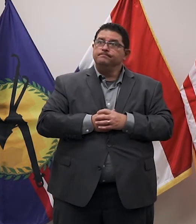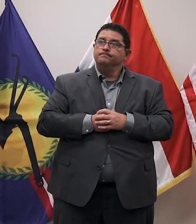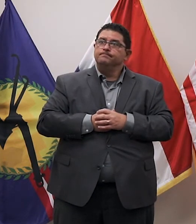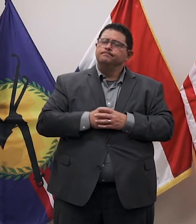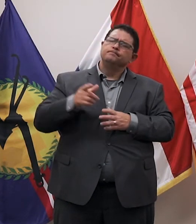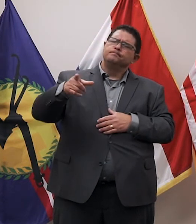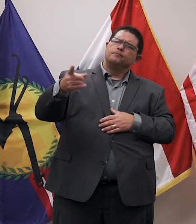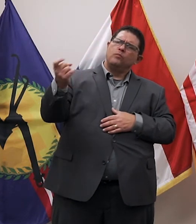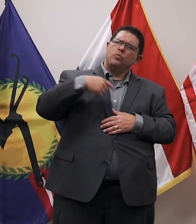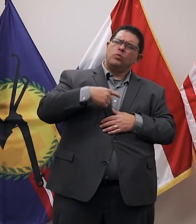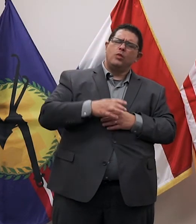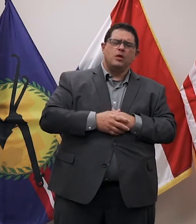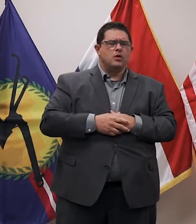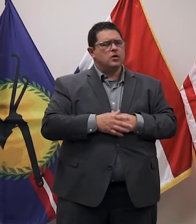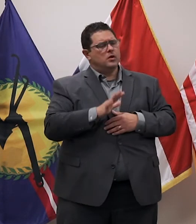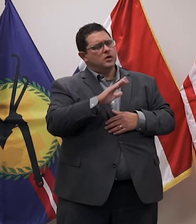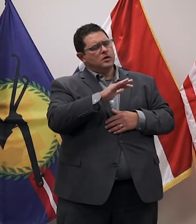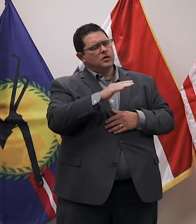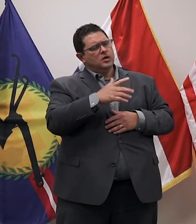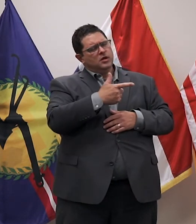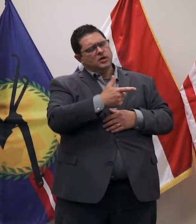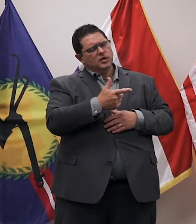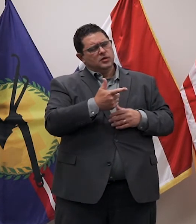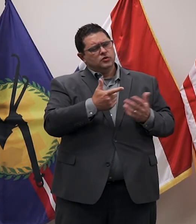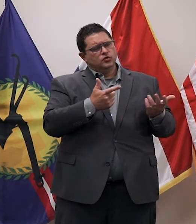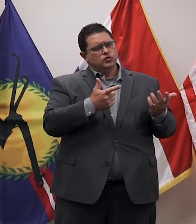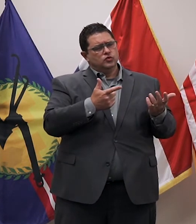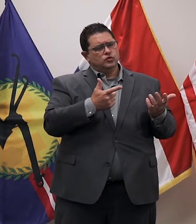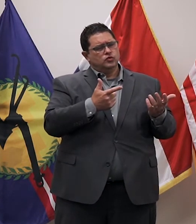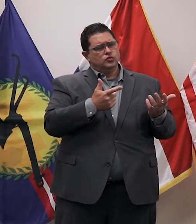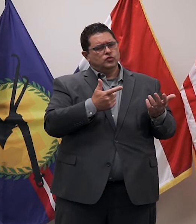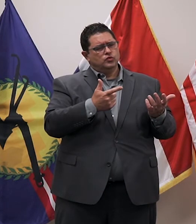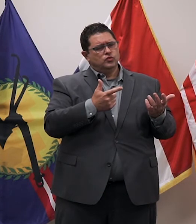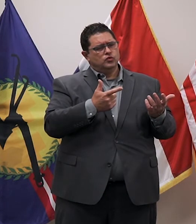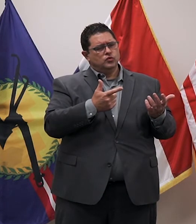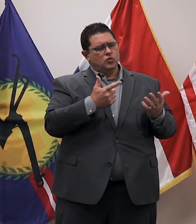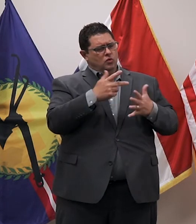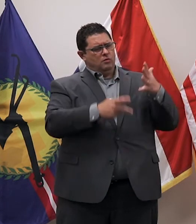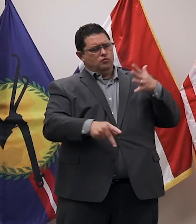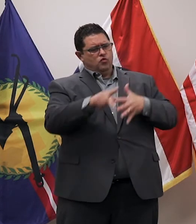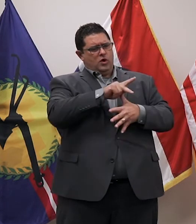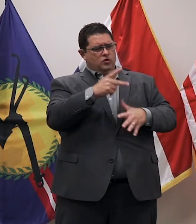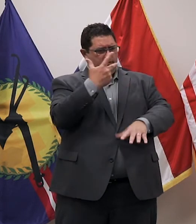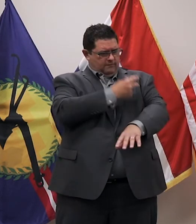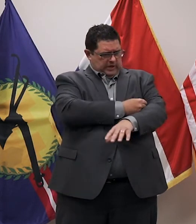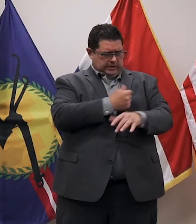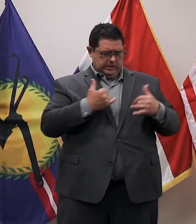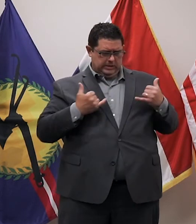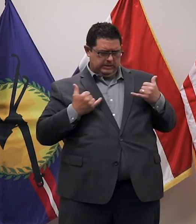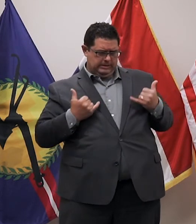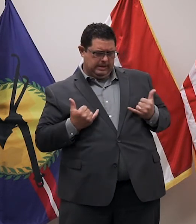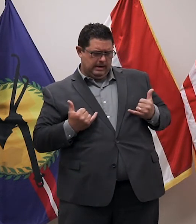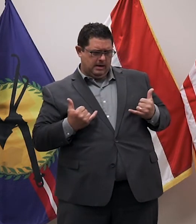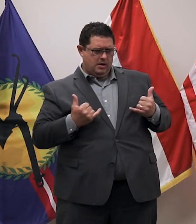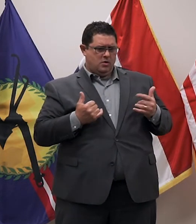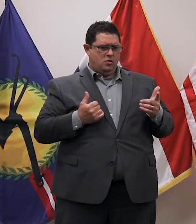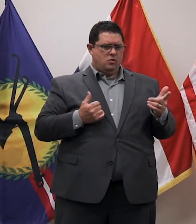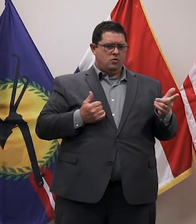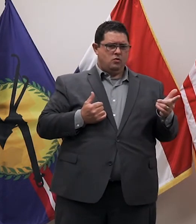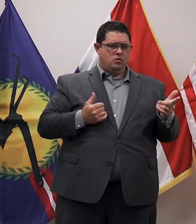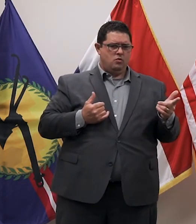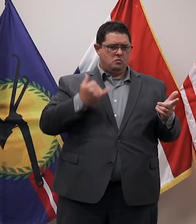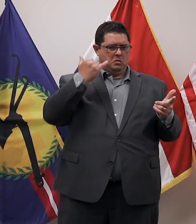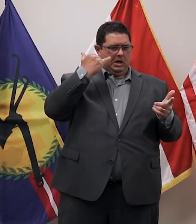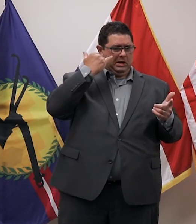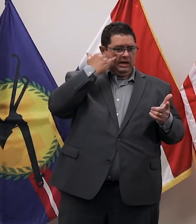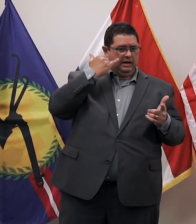any. I will ask, just to reiterate the priority of getting vaccinated now. If your kids